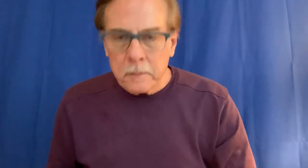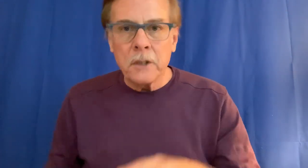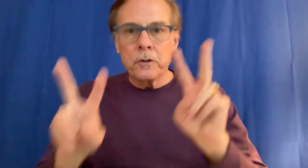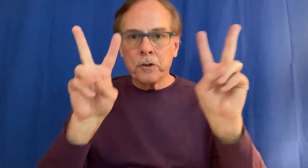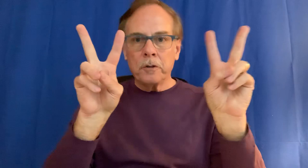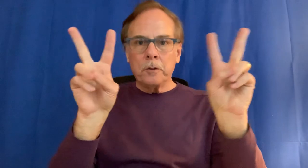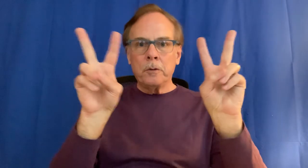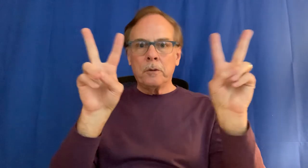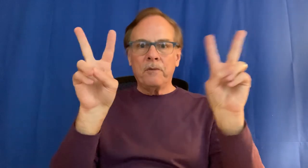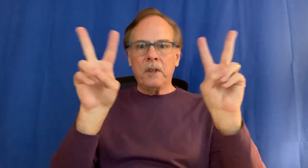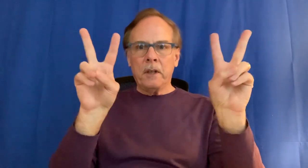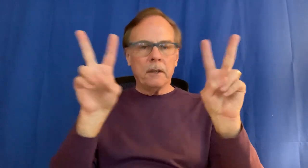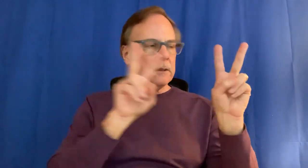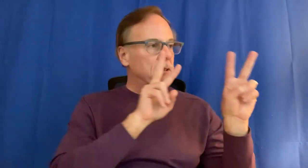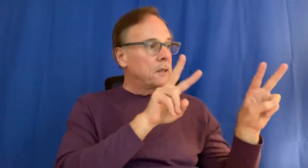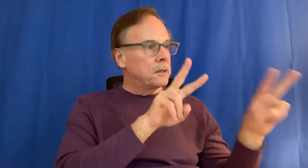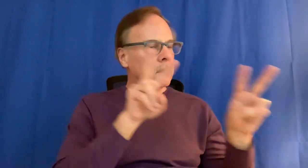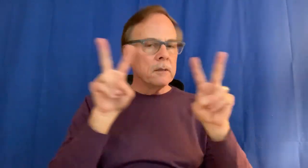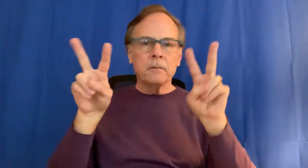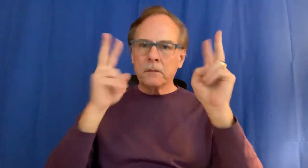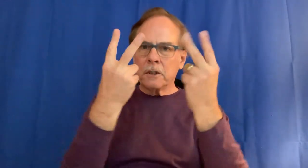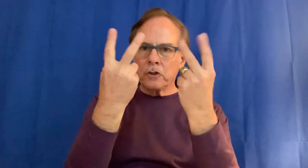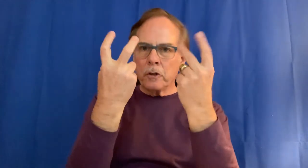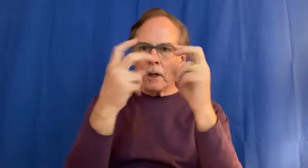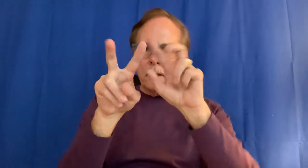That's your two V hands. Sightseeing. These are your eyes.